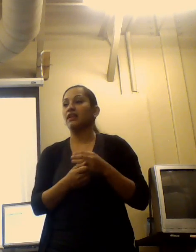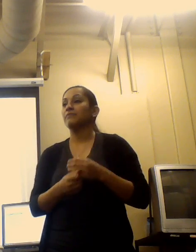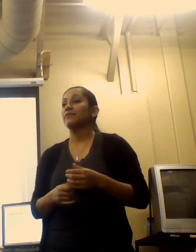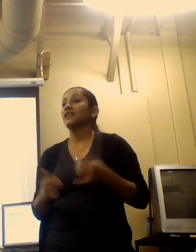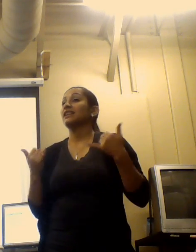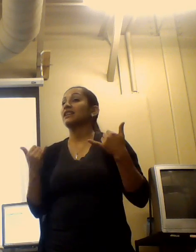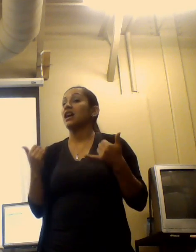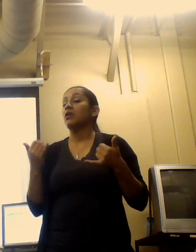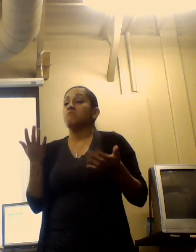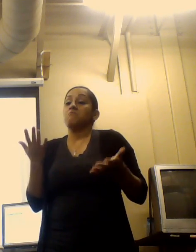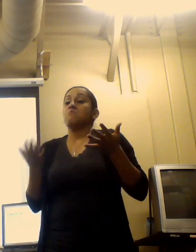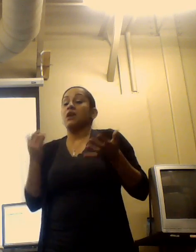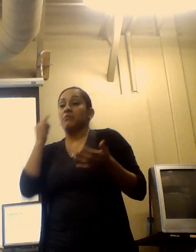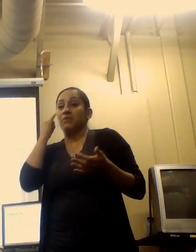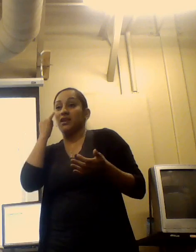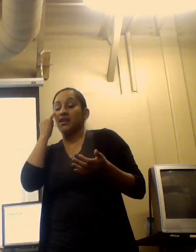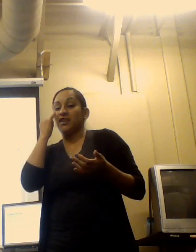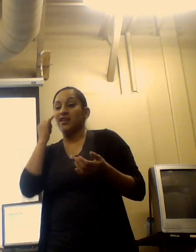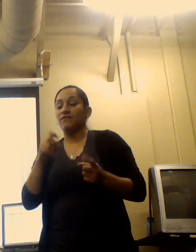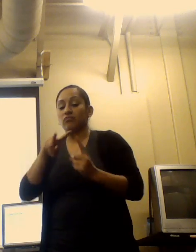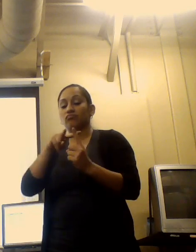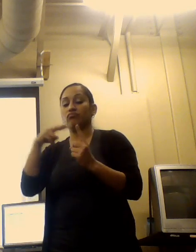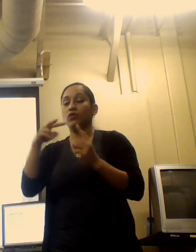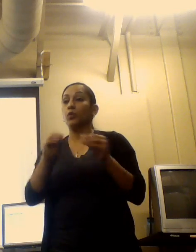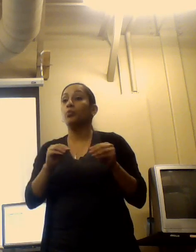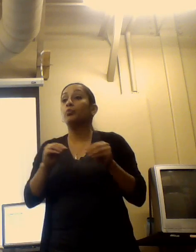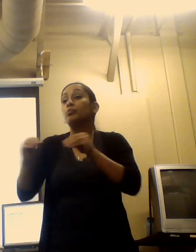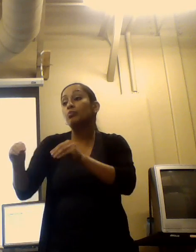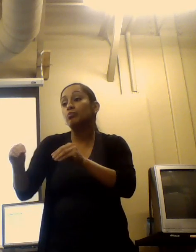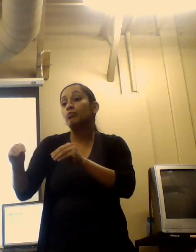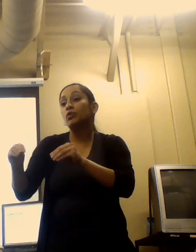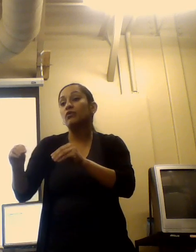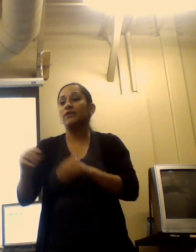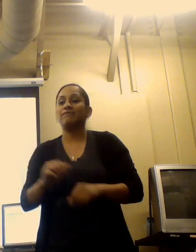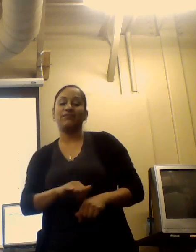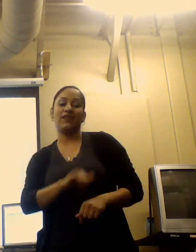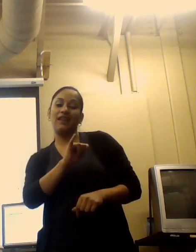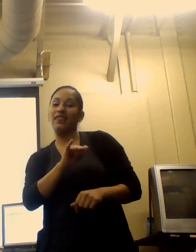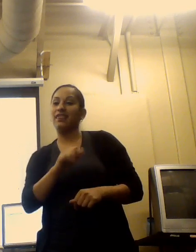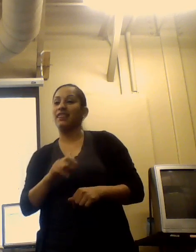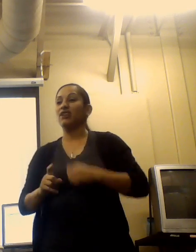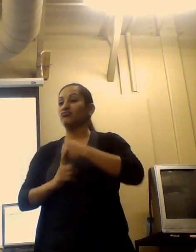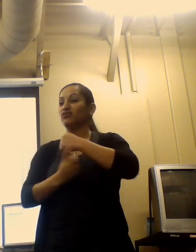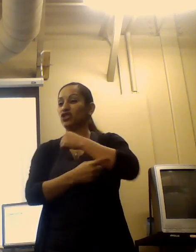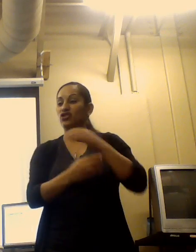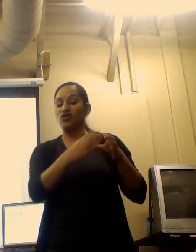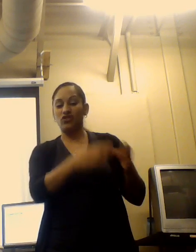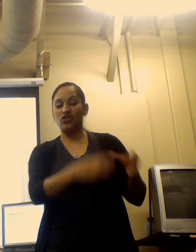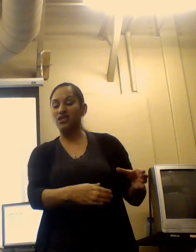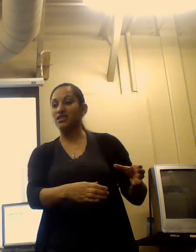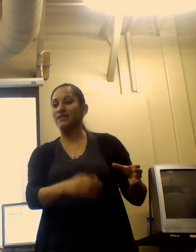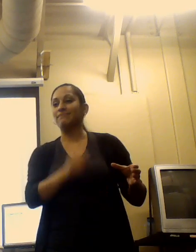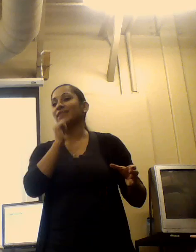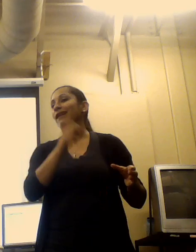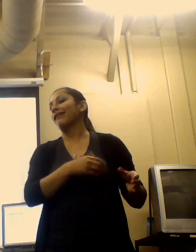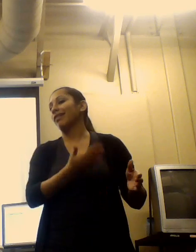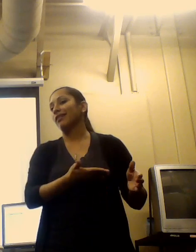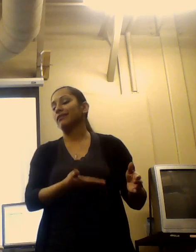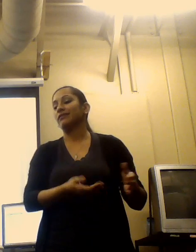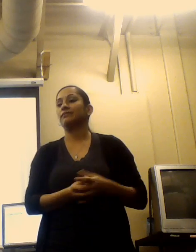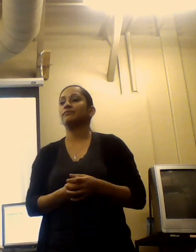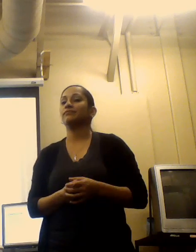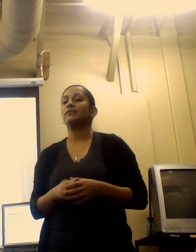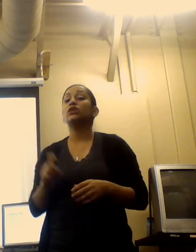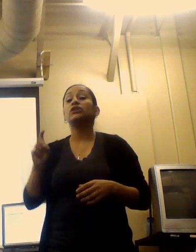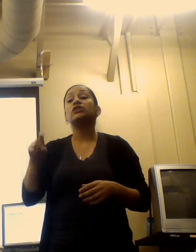in frame. So that's, you know, it's this idea of like, choose that point of view and choose what goes